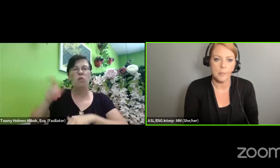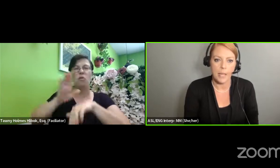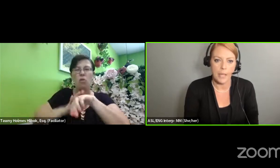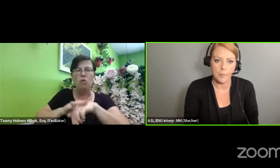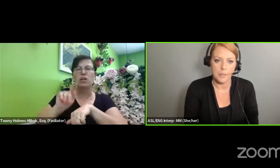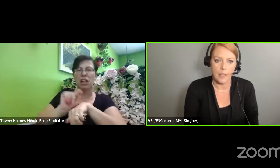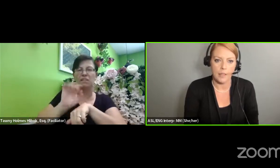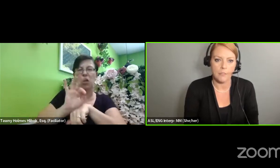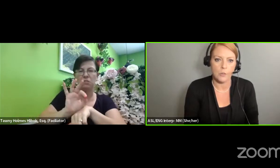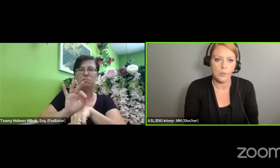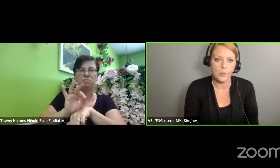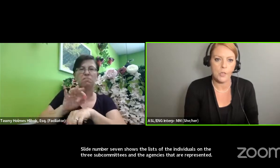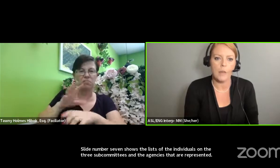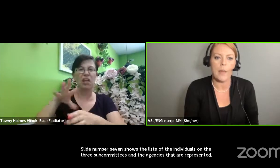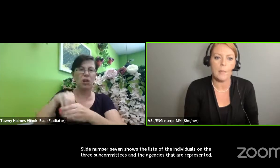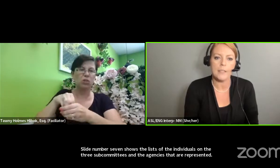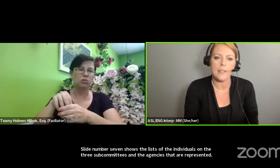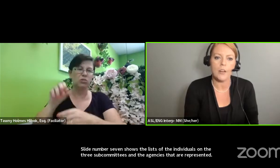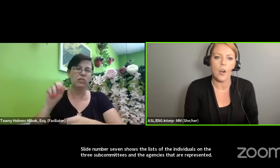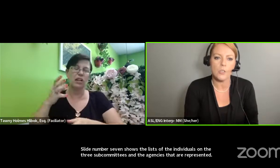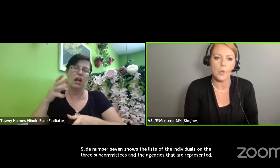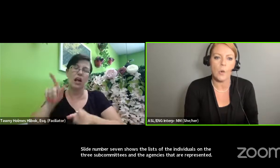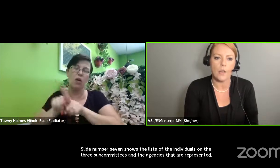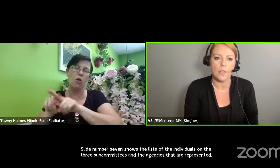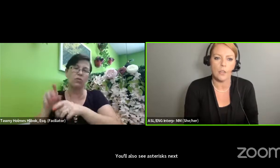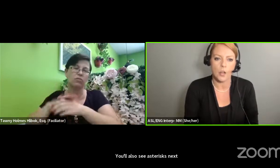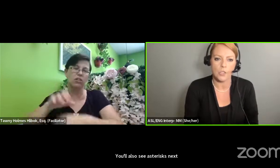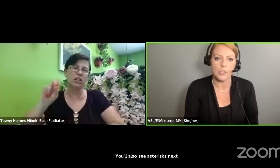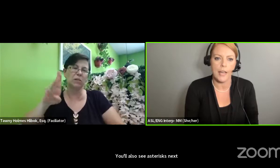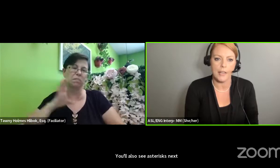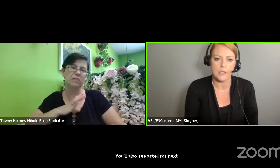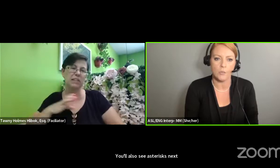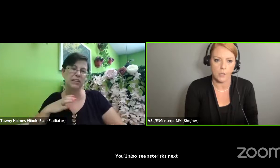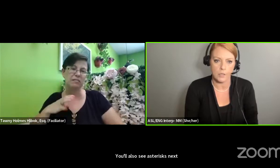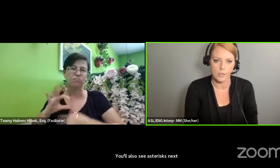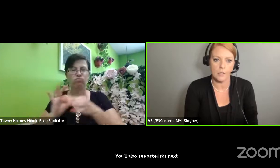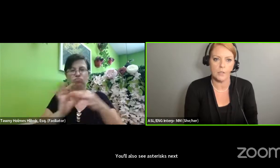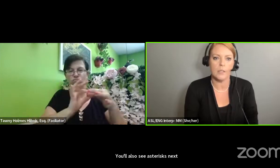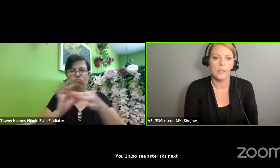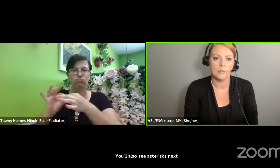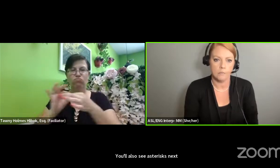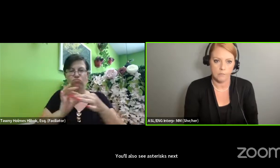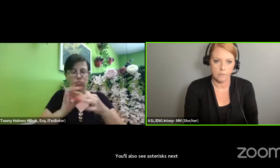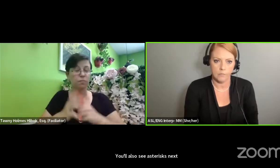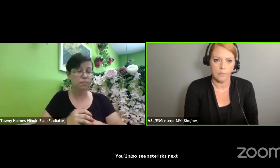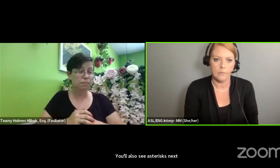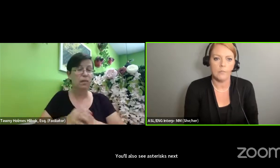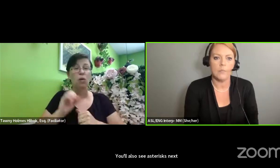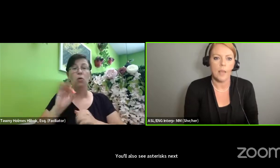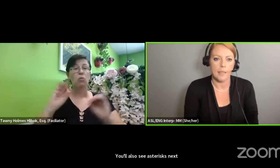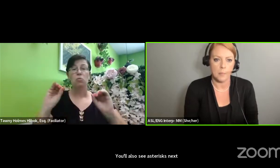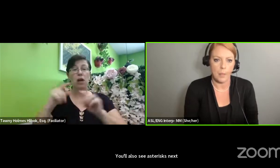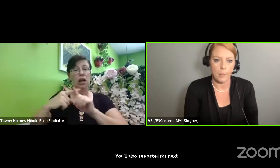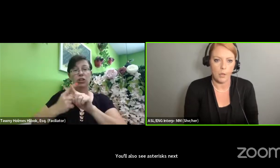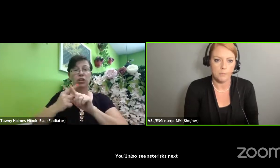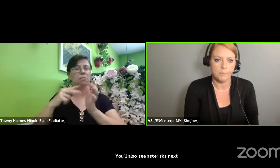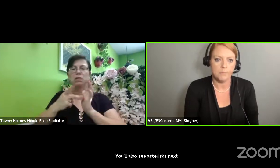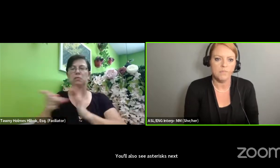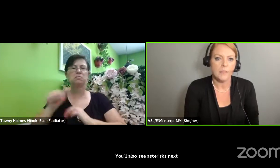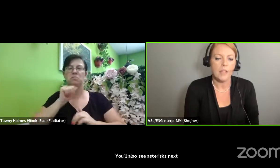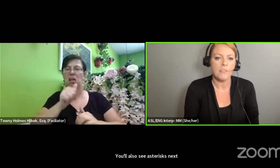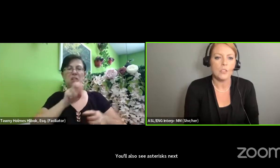next to some names. And if you do see one, that means they are also on the larger task force as a